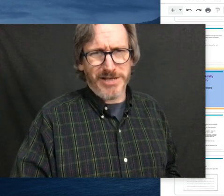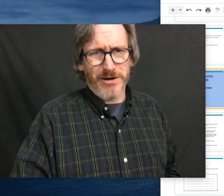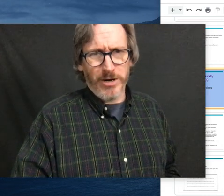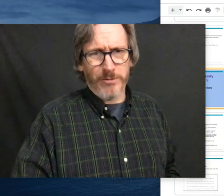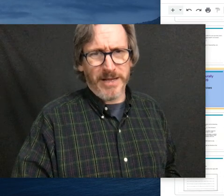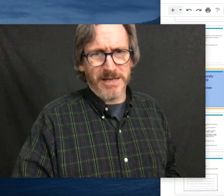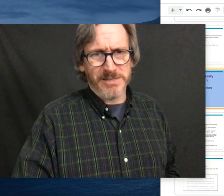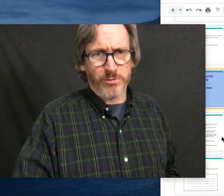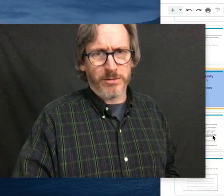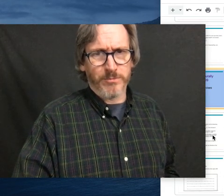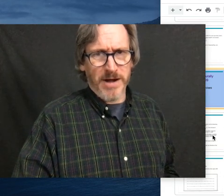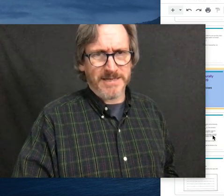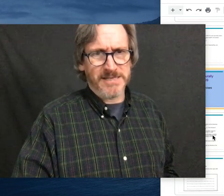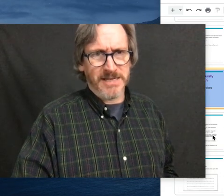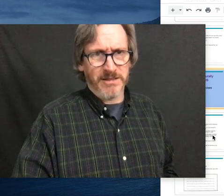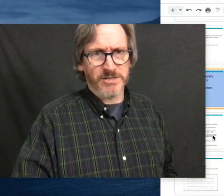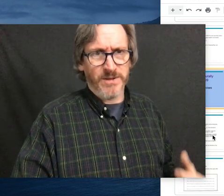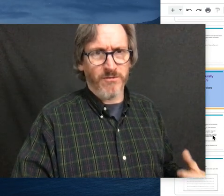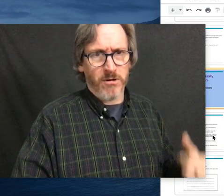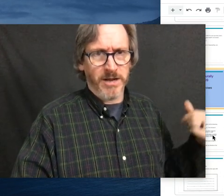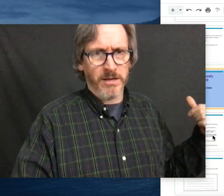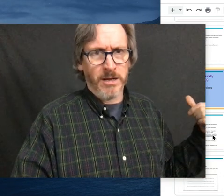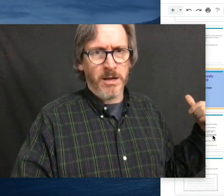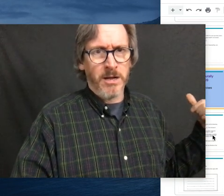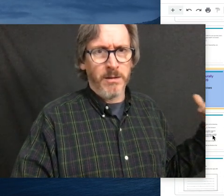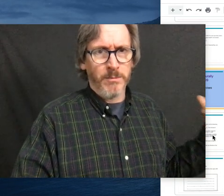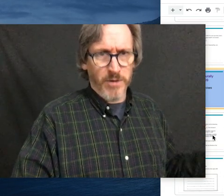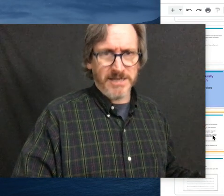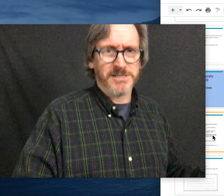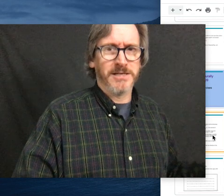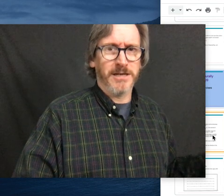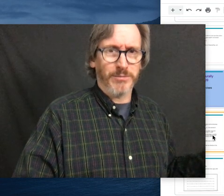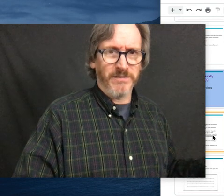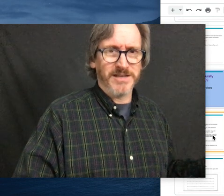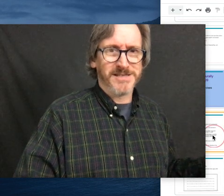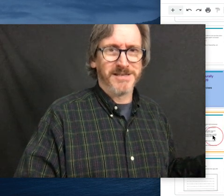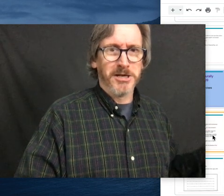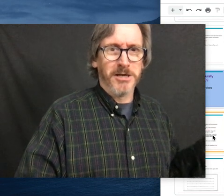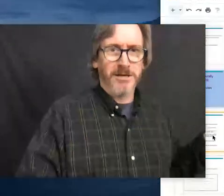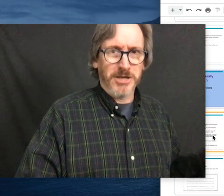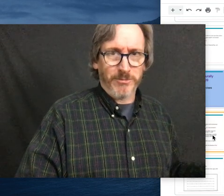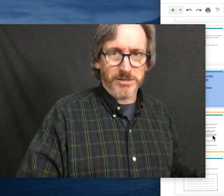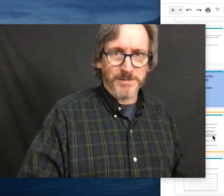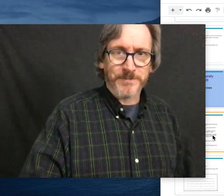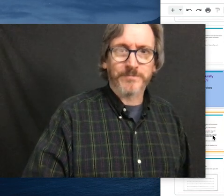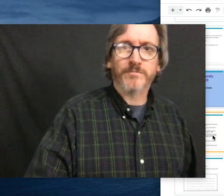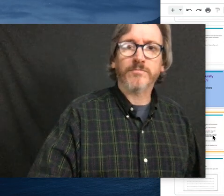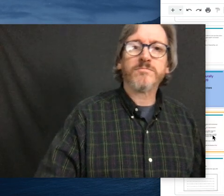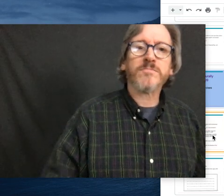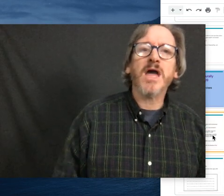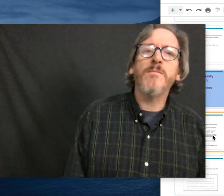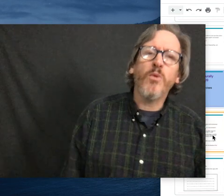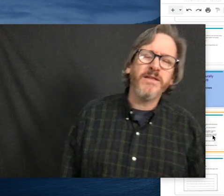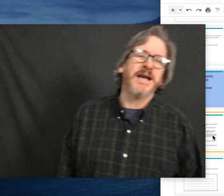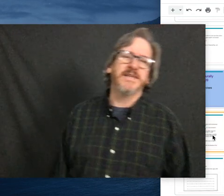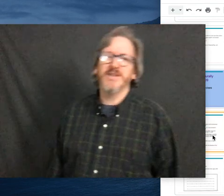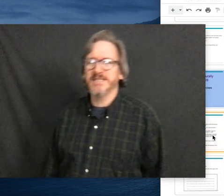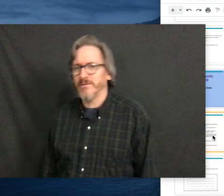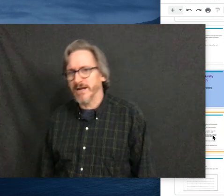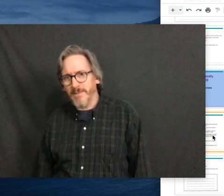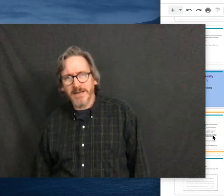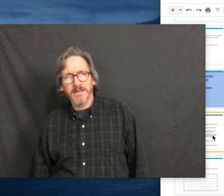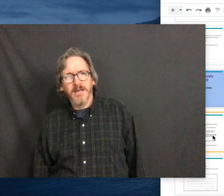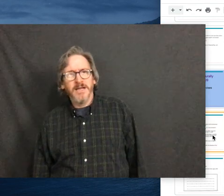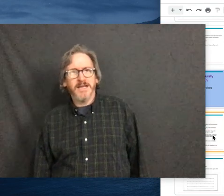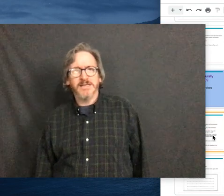feels kind of weird because we're practicing things we've already practiced in previous chapters. One of the activities